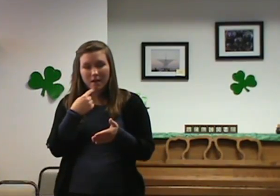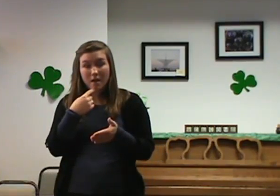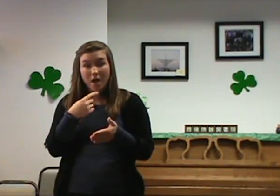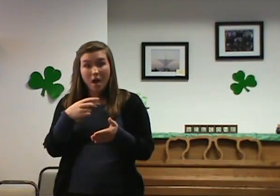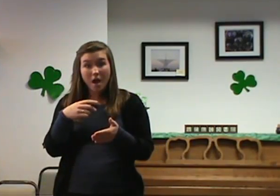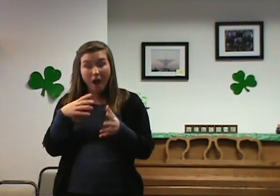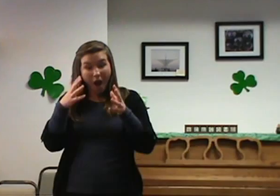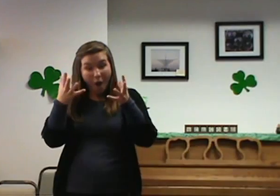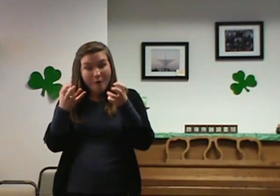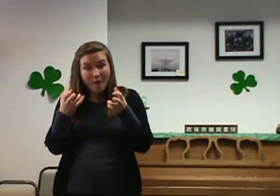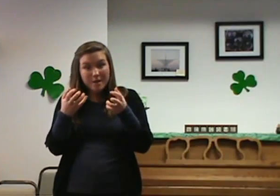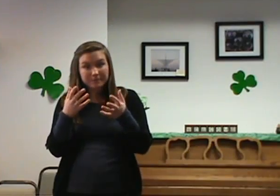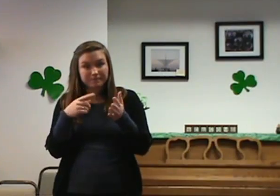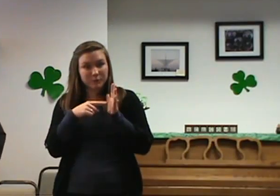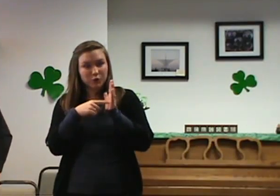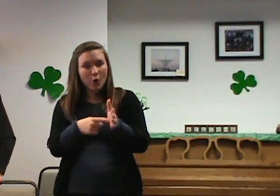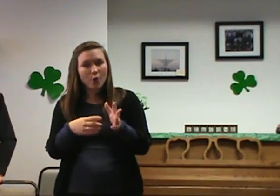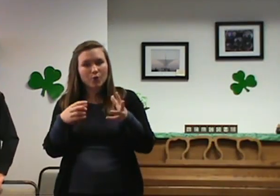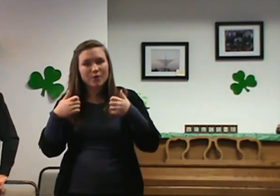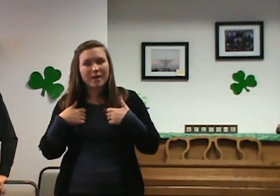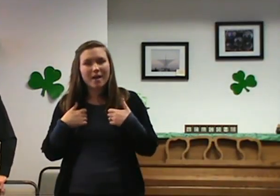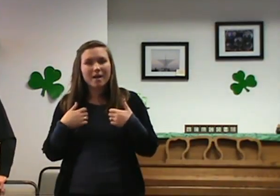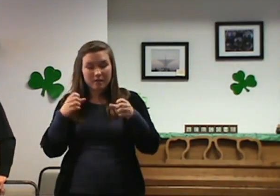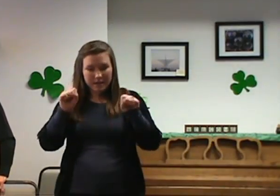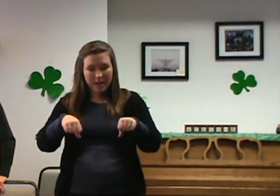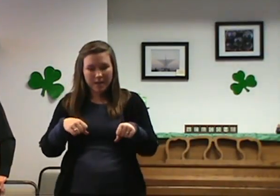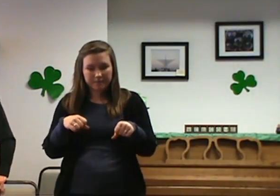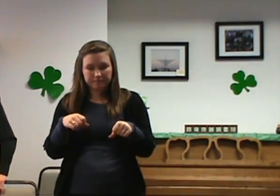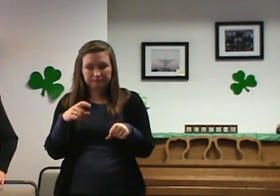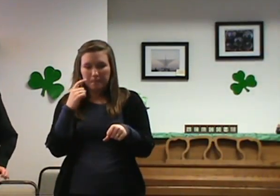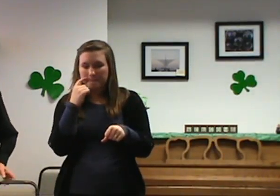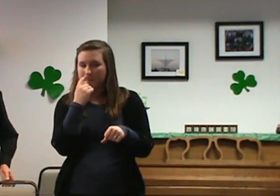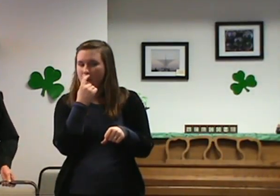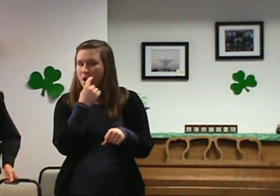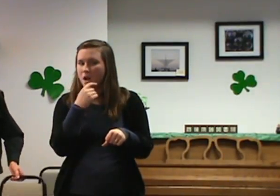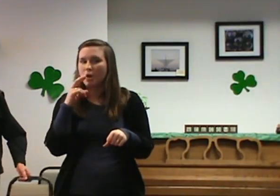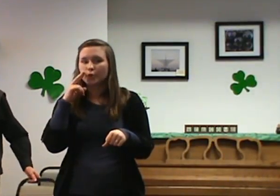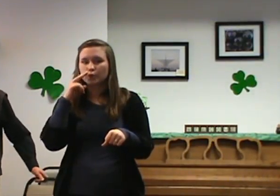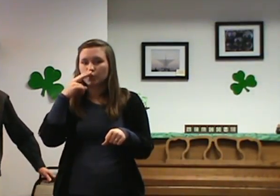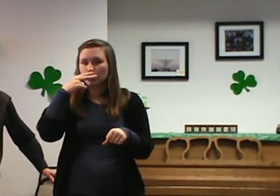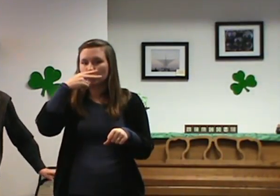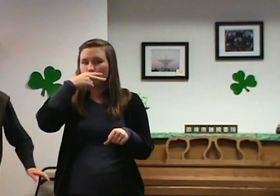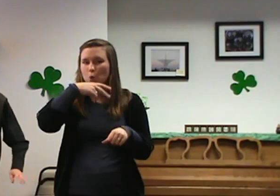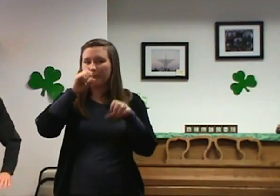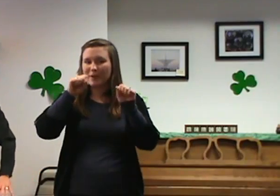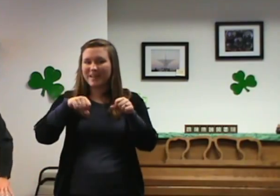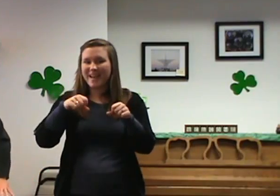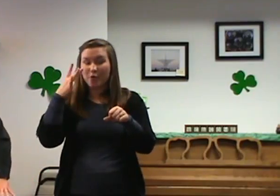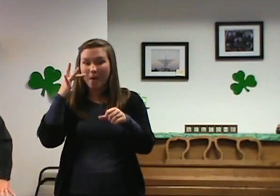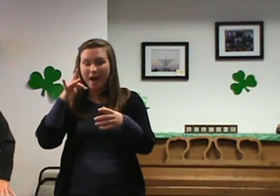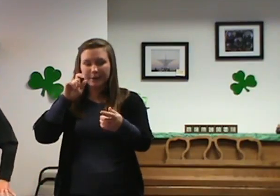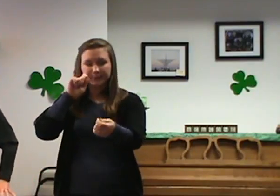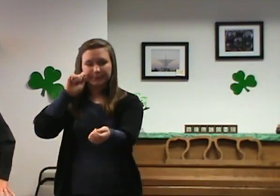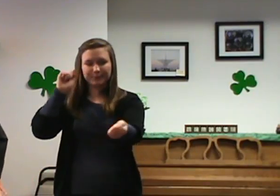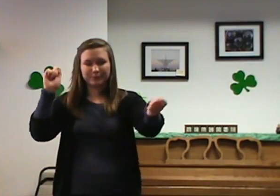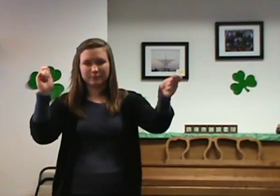their faces and they can do things that they haven't been able to do for 15, 20 years. That's one of the things. You can also turn